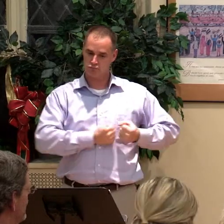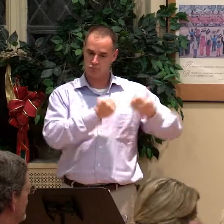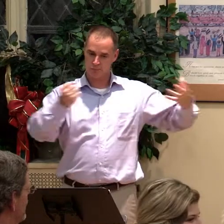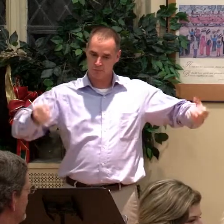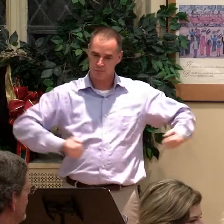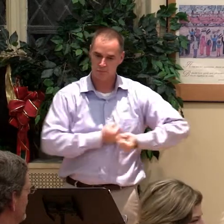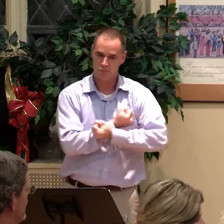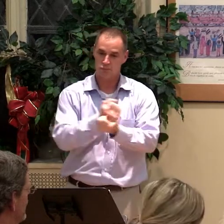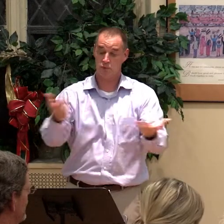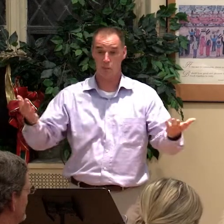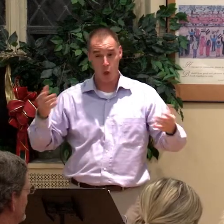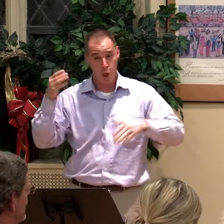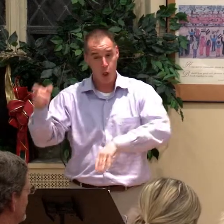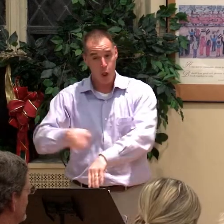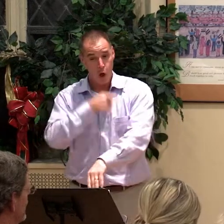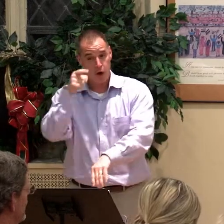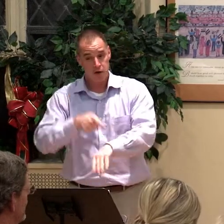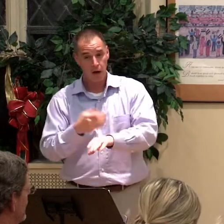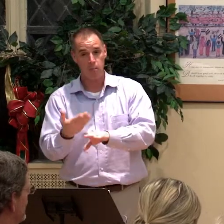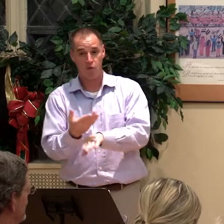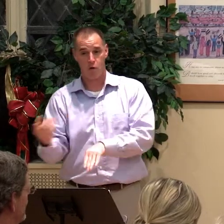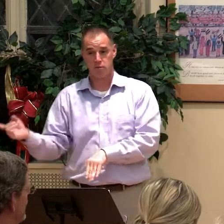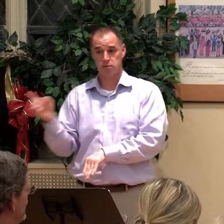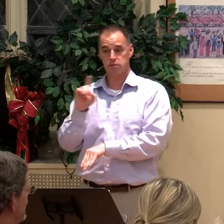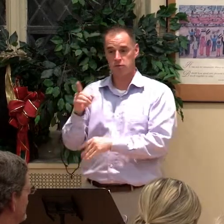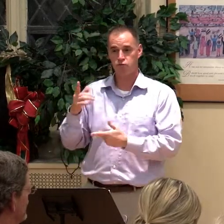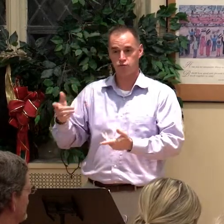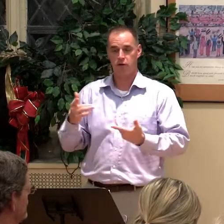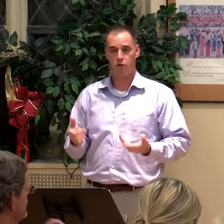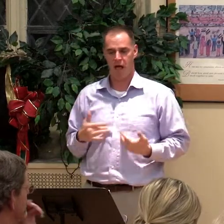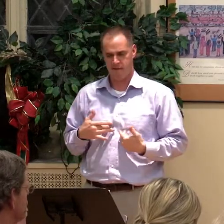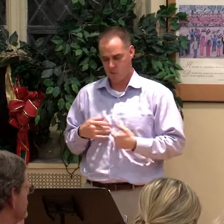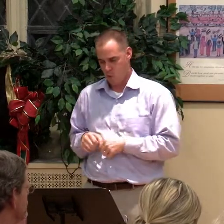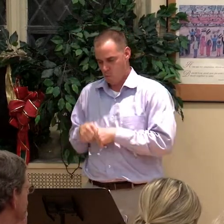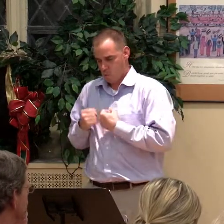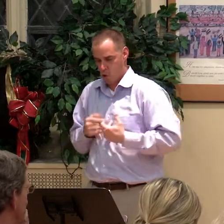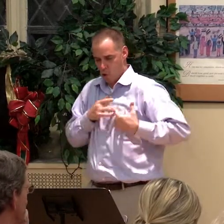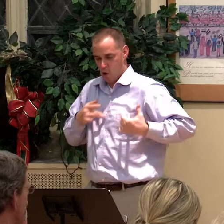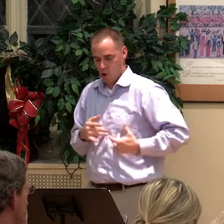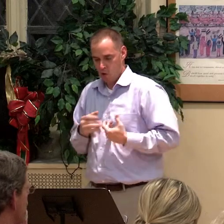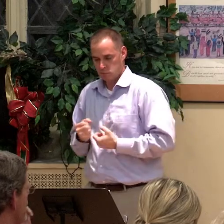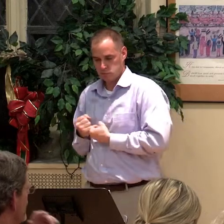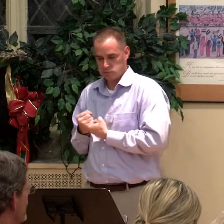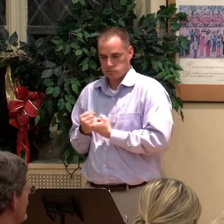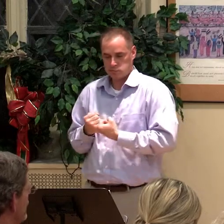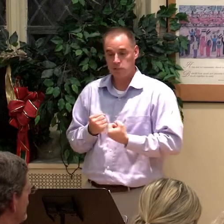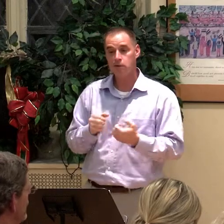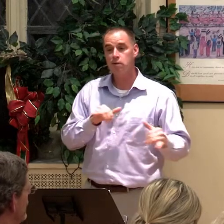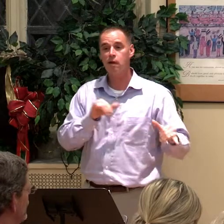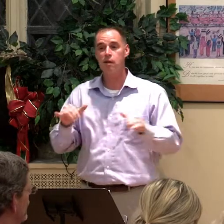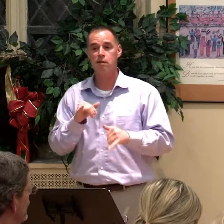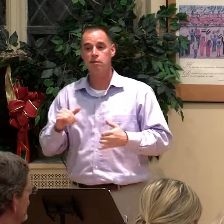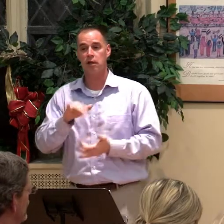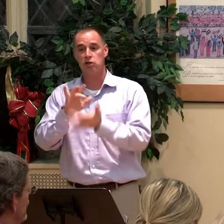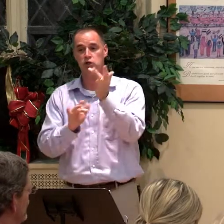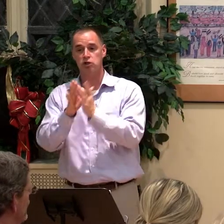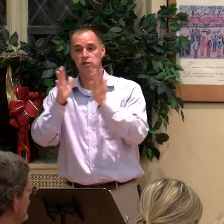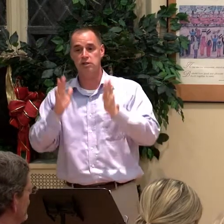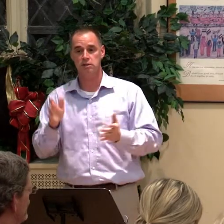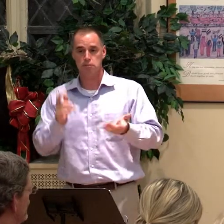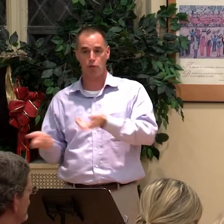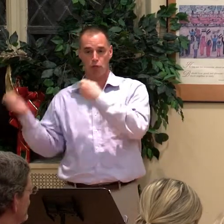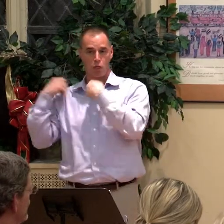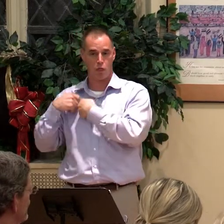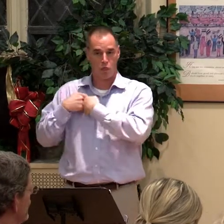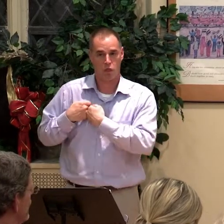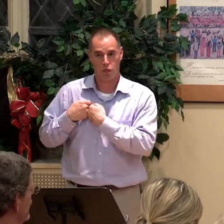took me this long to figure out how to carry that broken heart like a cross on my back. There is no number